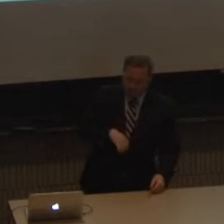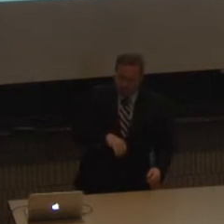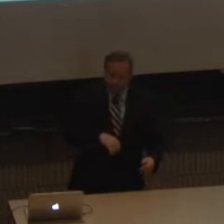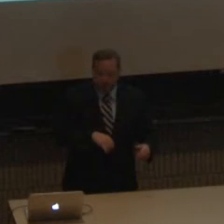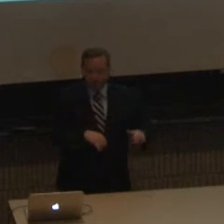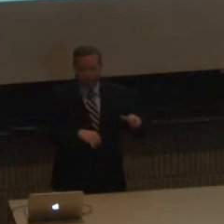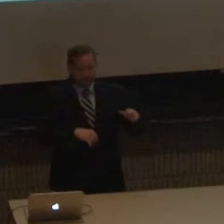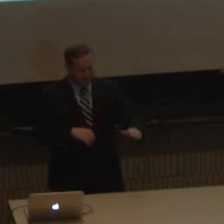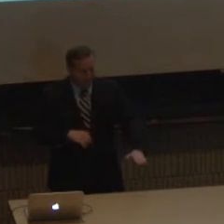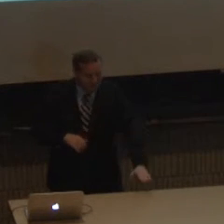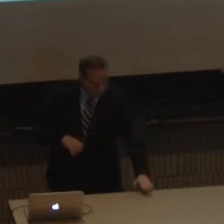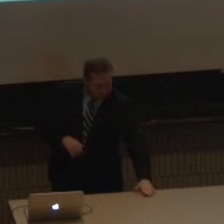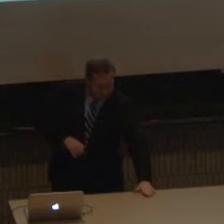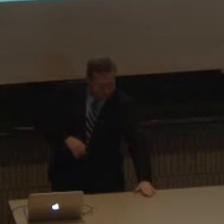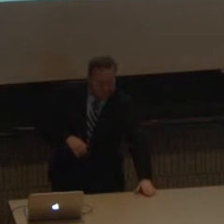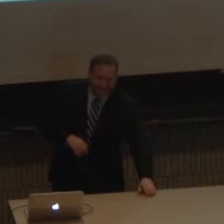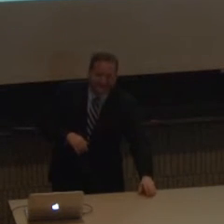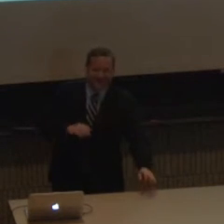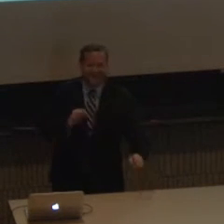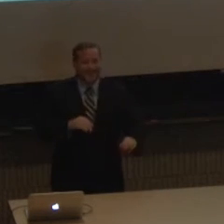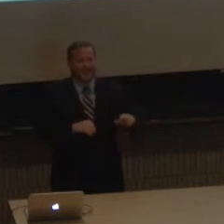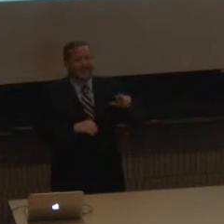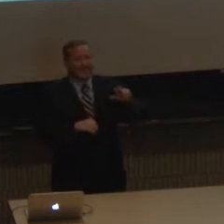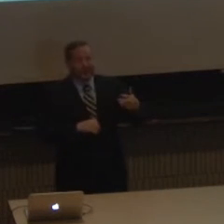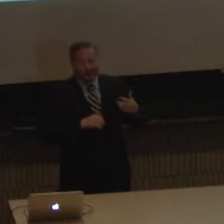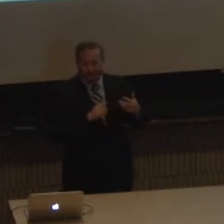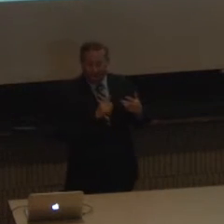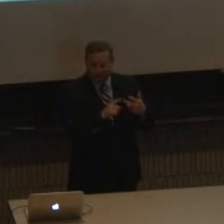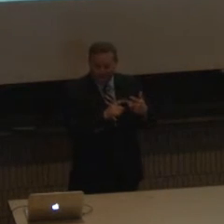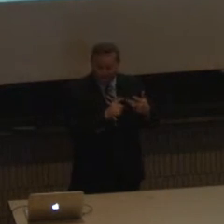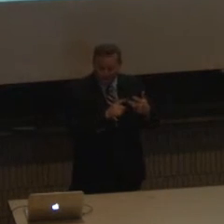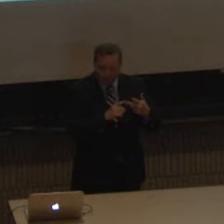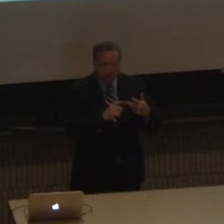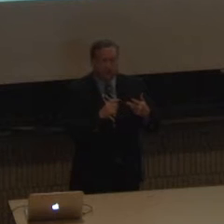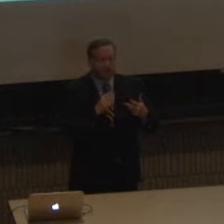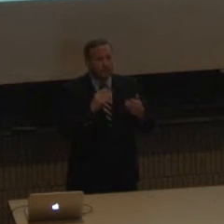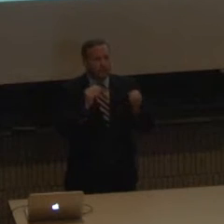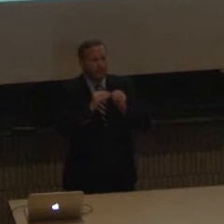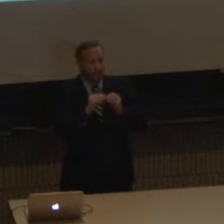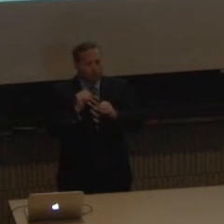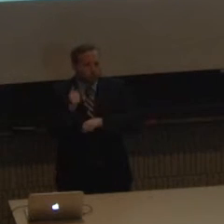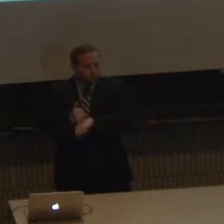is gonna be successful. And it's not gonna be a chance, a flip of the coin, they will be successful.